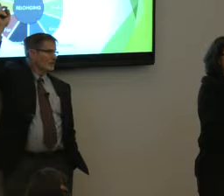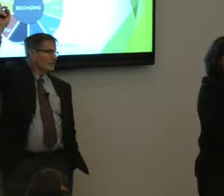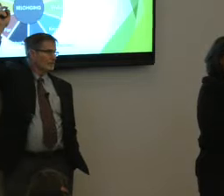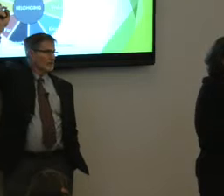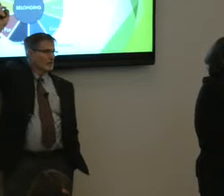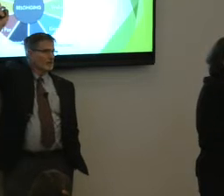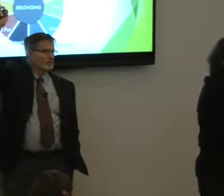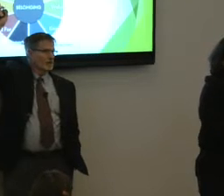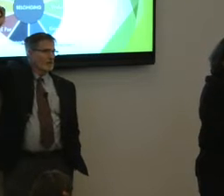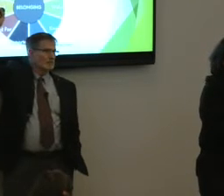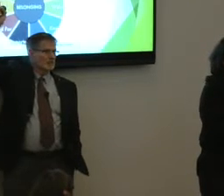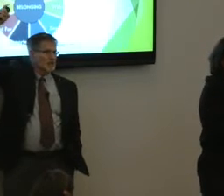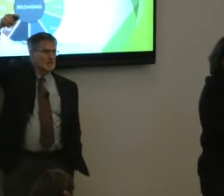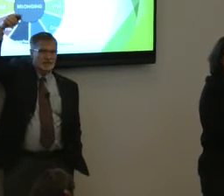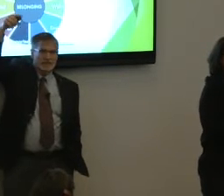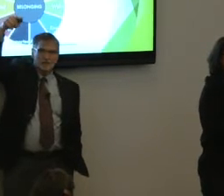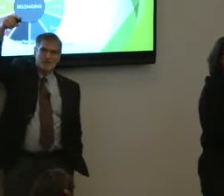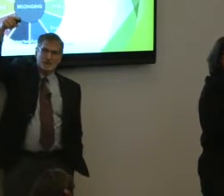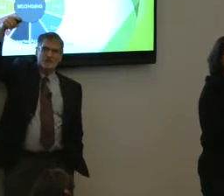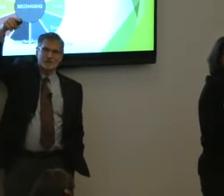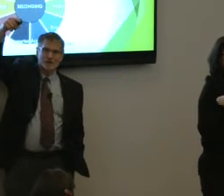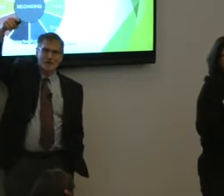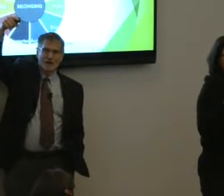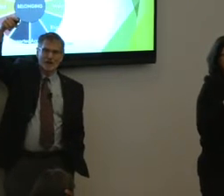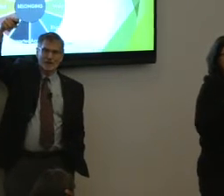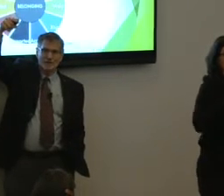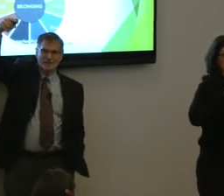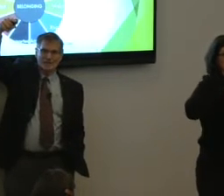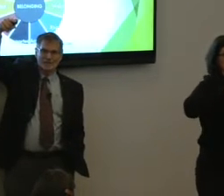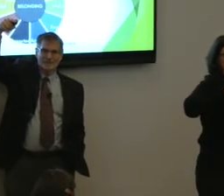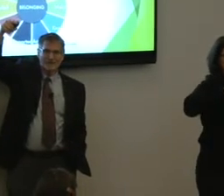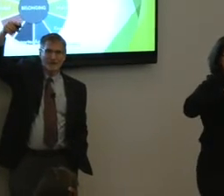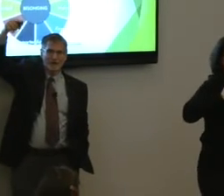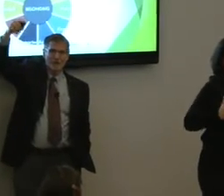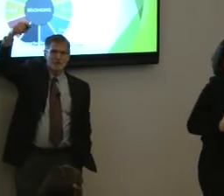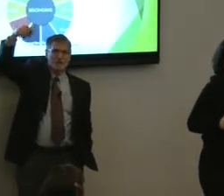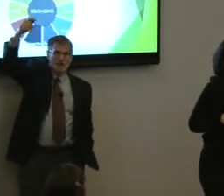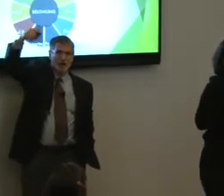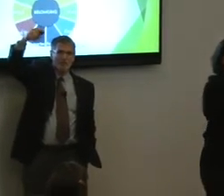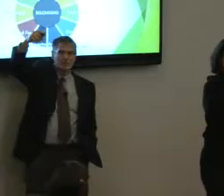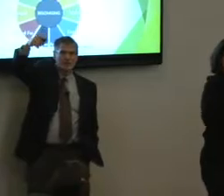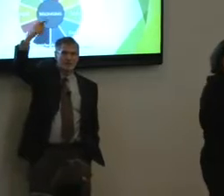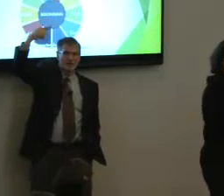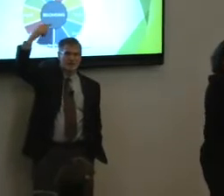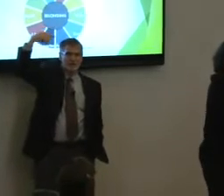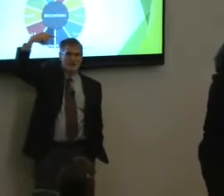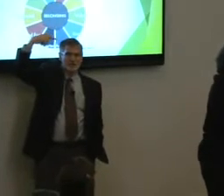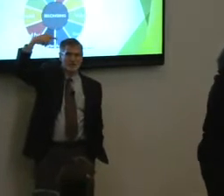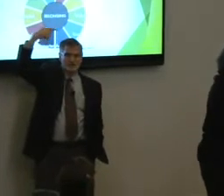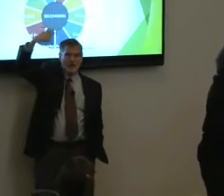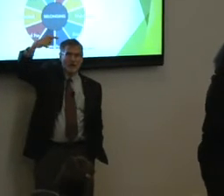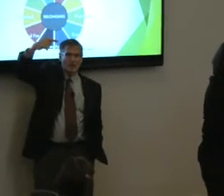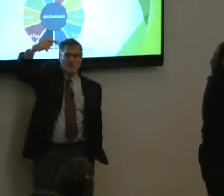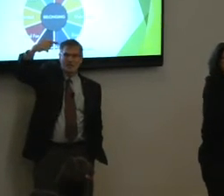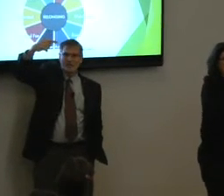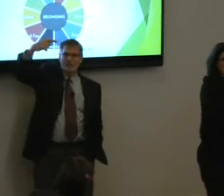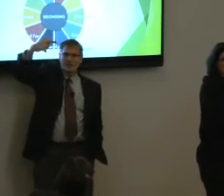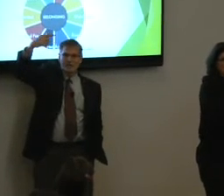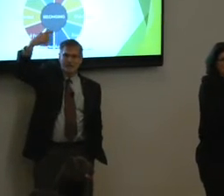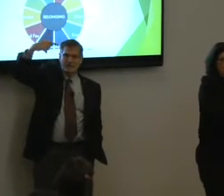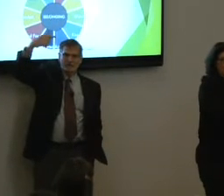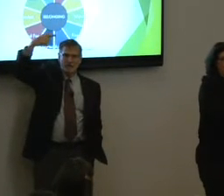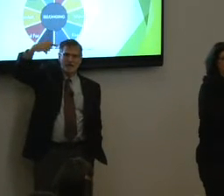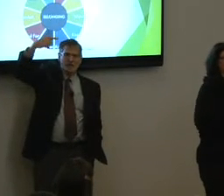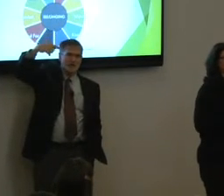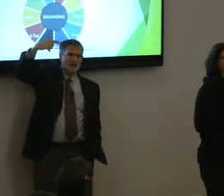often become the designated receivers in congregation, that they're always being helped but never get a chance to help,